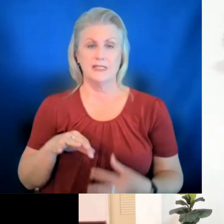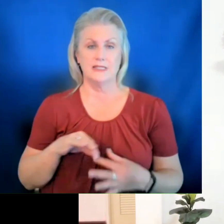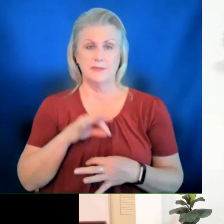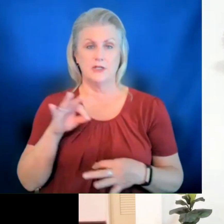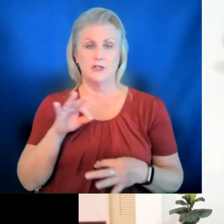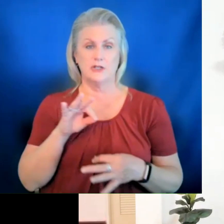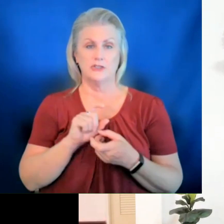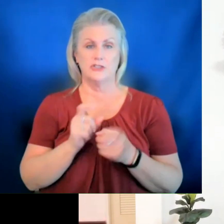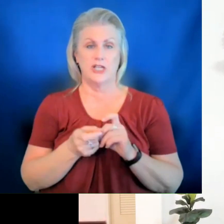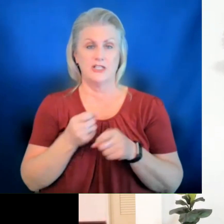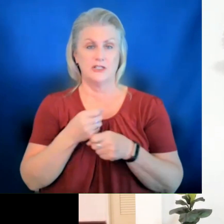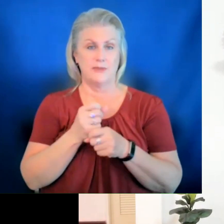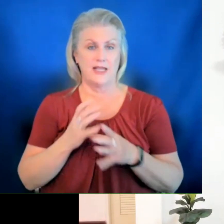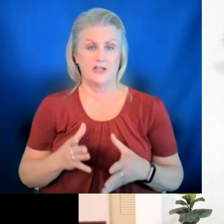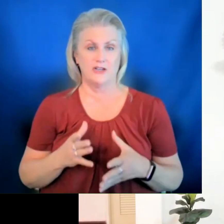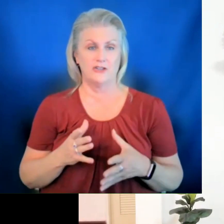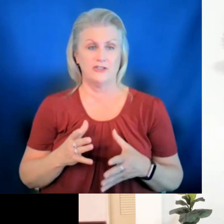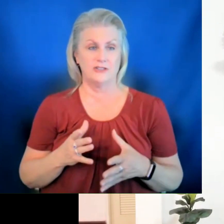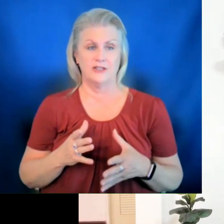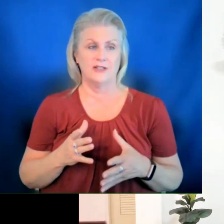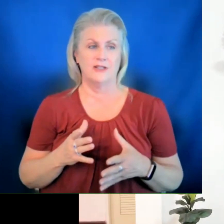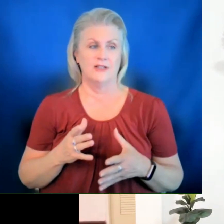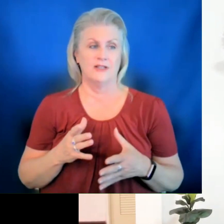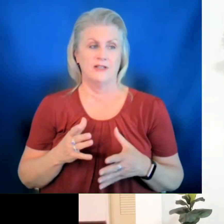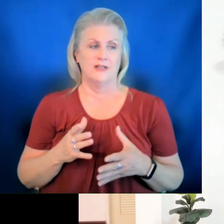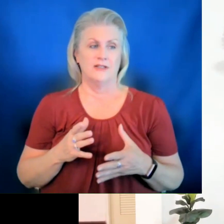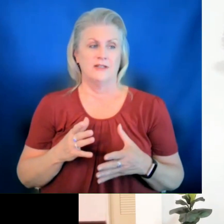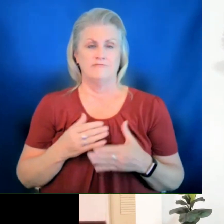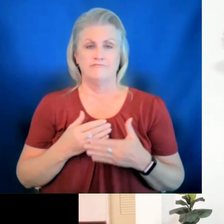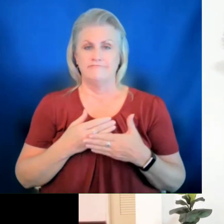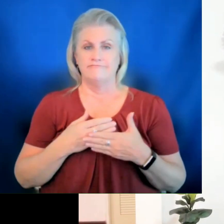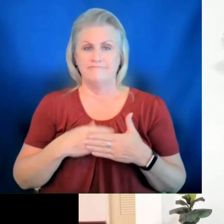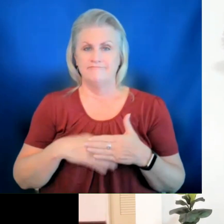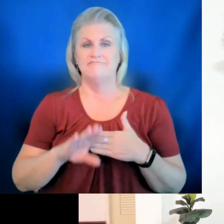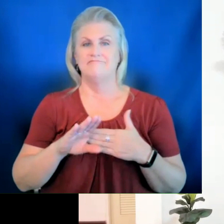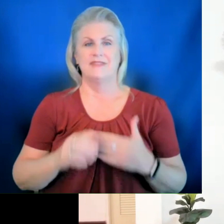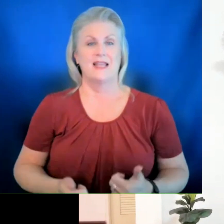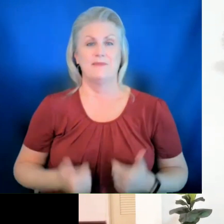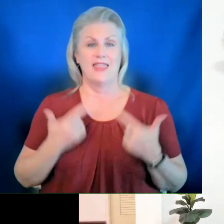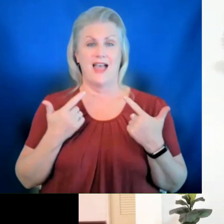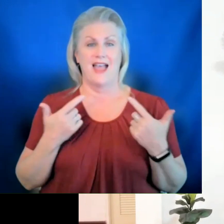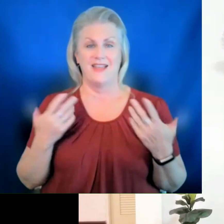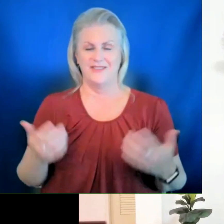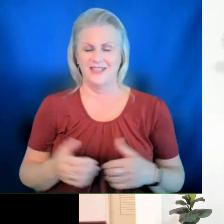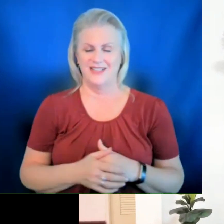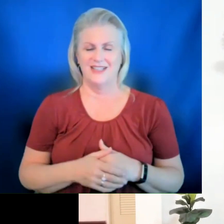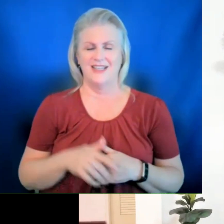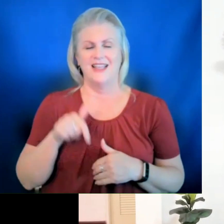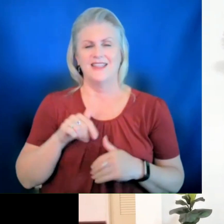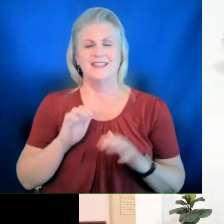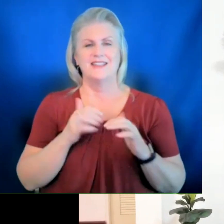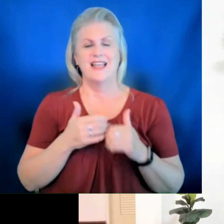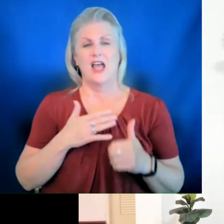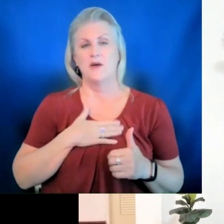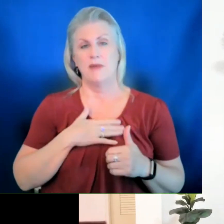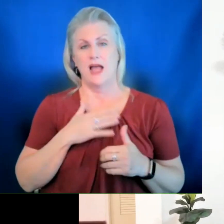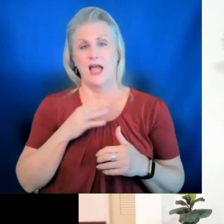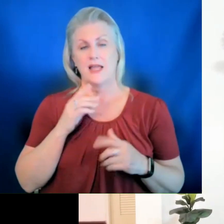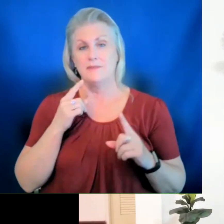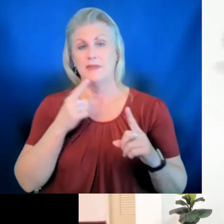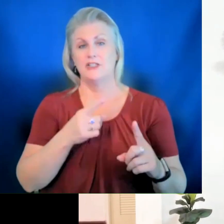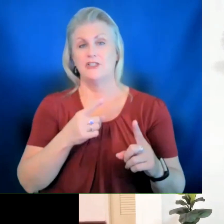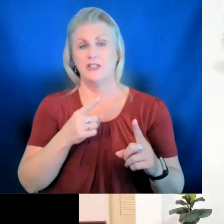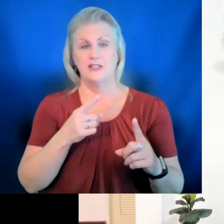how this podcast, the Spiritual Change Makers, came alive. And this is how